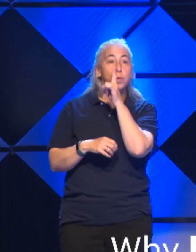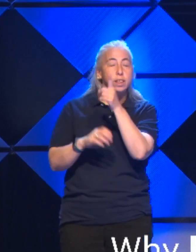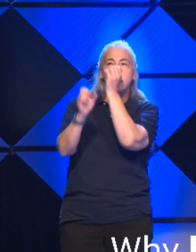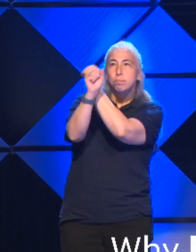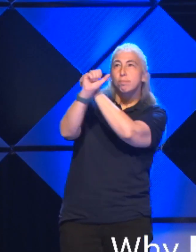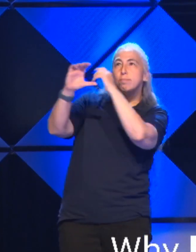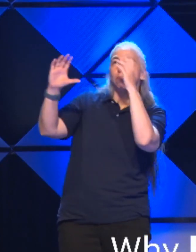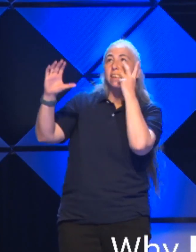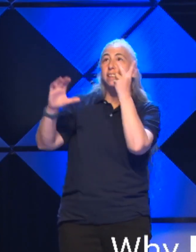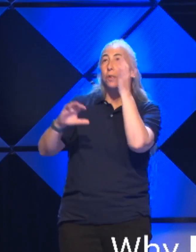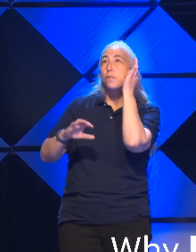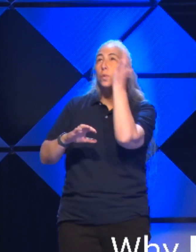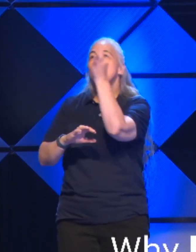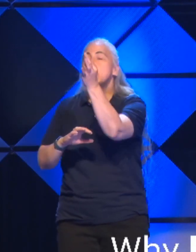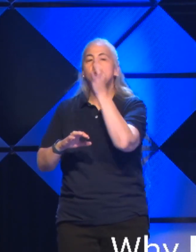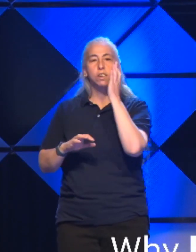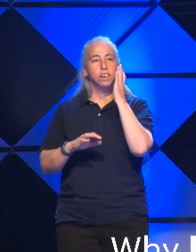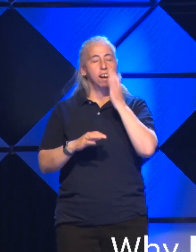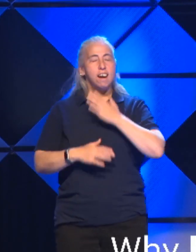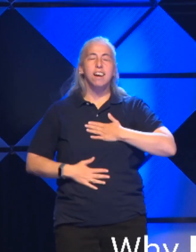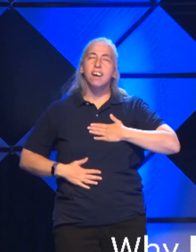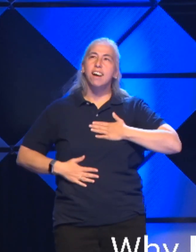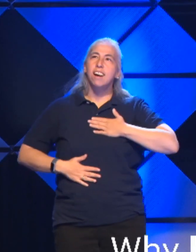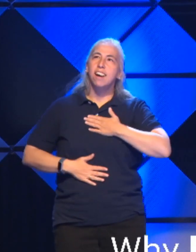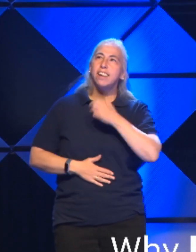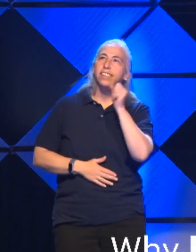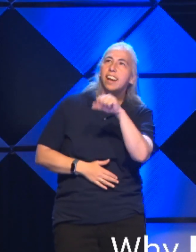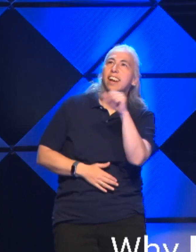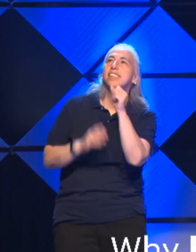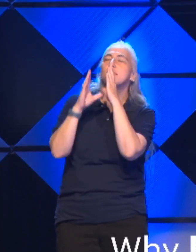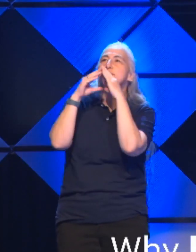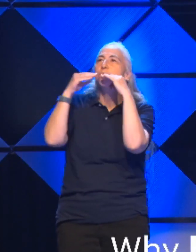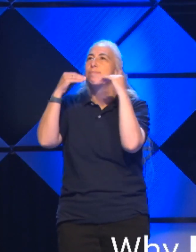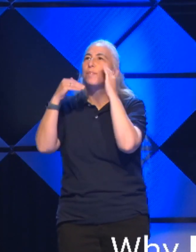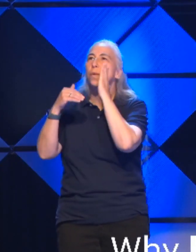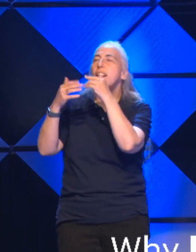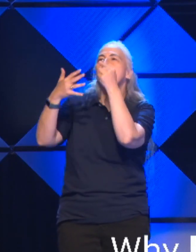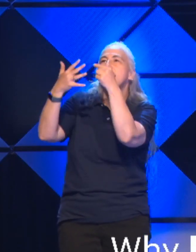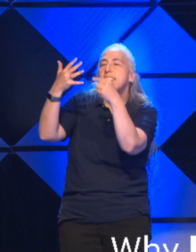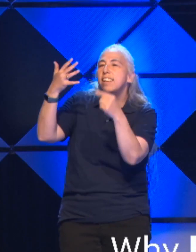happen in the future. When we raise our hopes for the future.